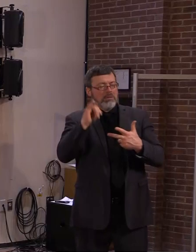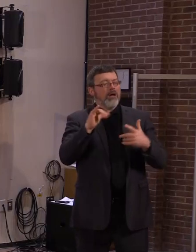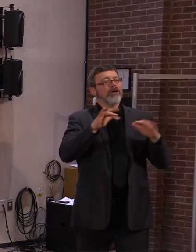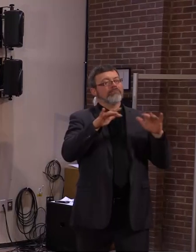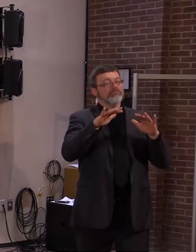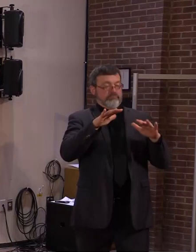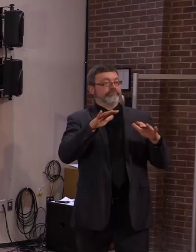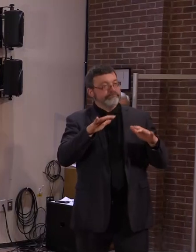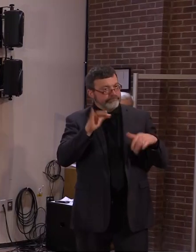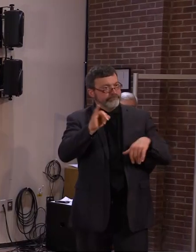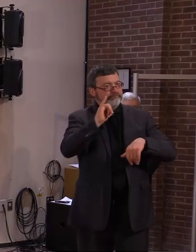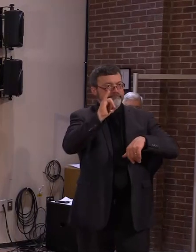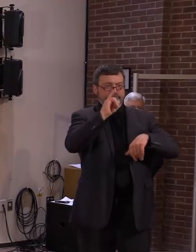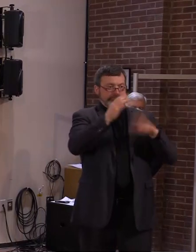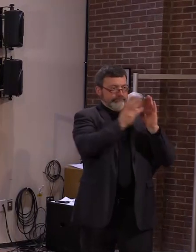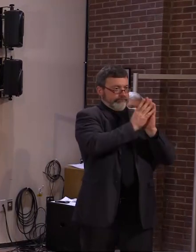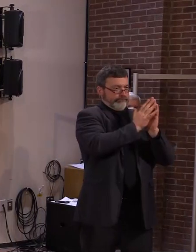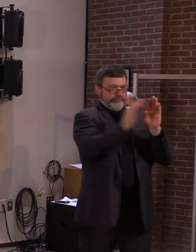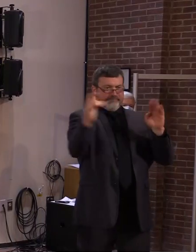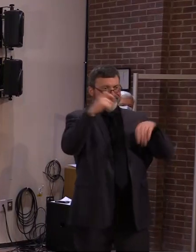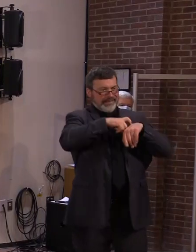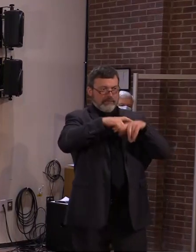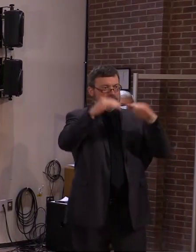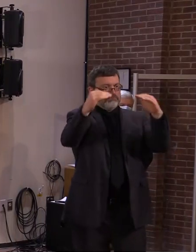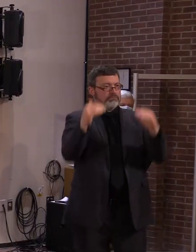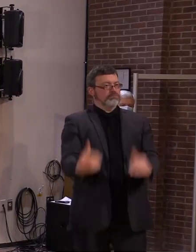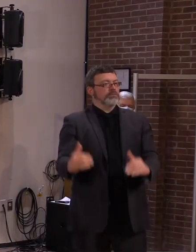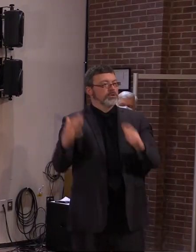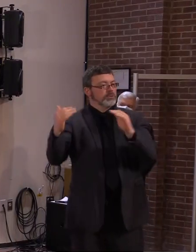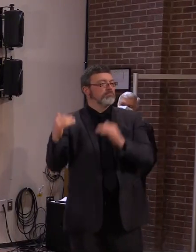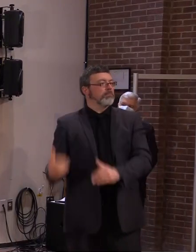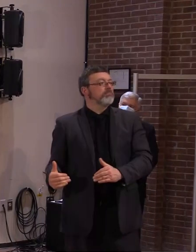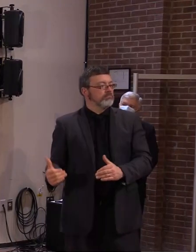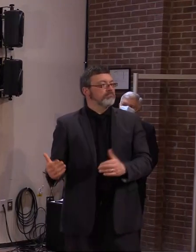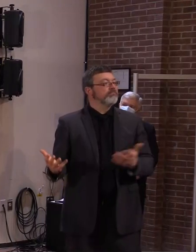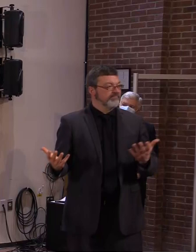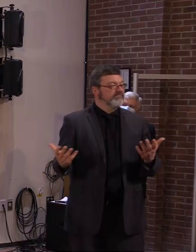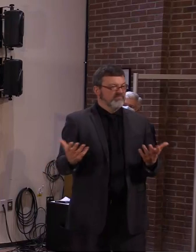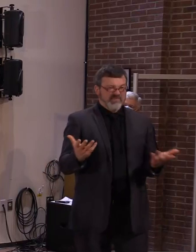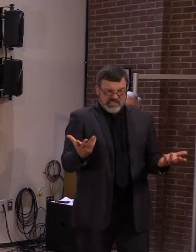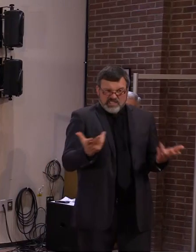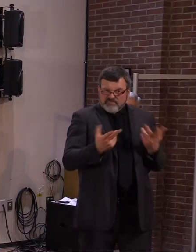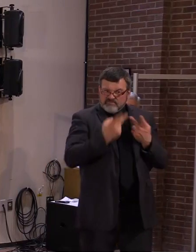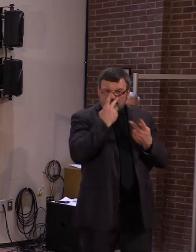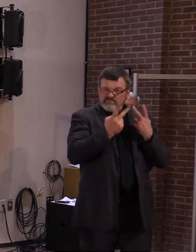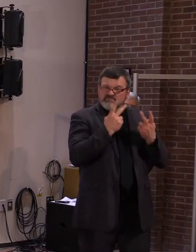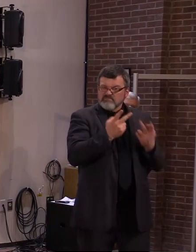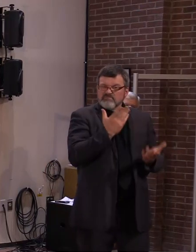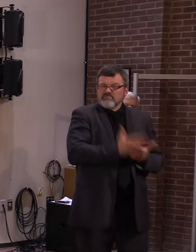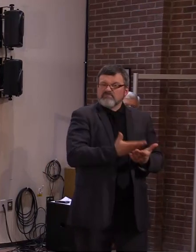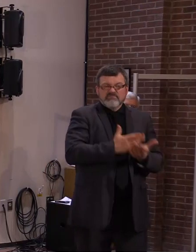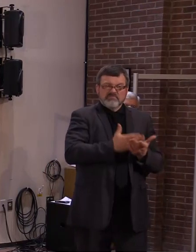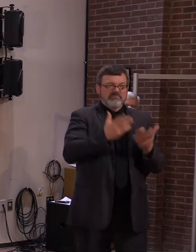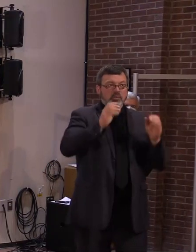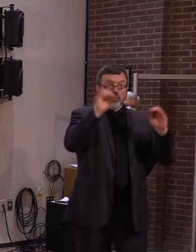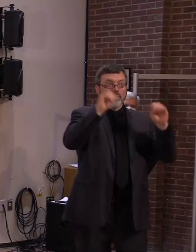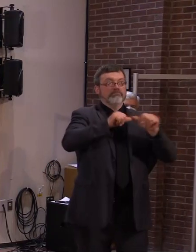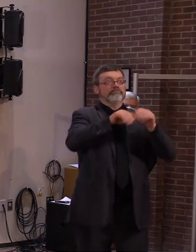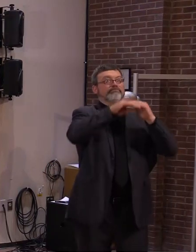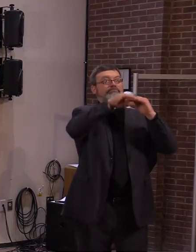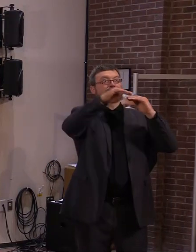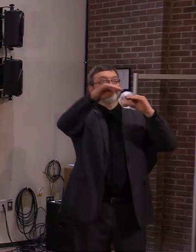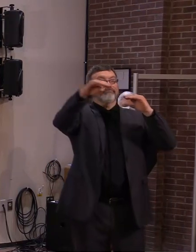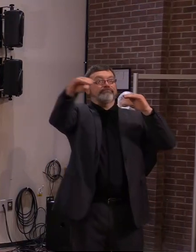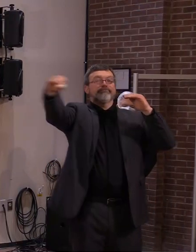It's just a fact of life. It's scientifically proven. There's data to support it. So we need to go with it. But we need to not regret it,